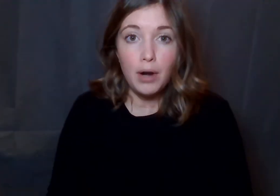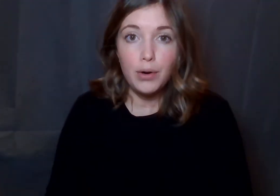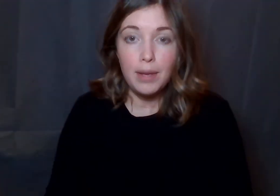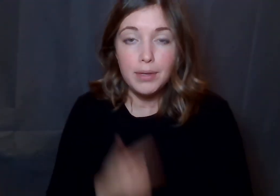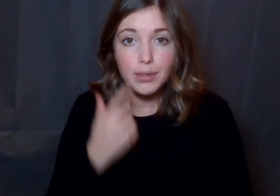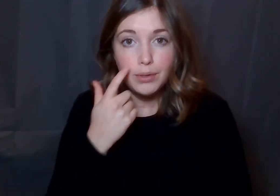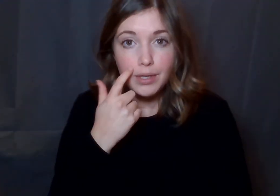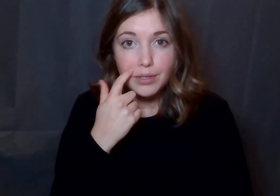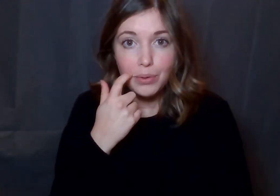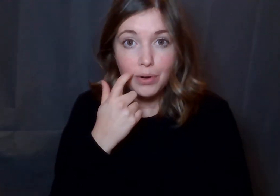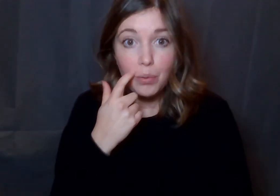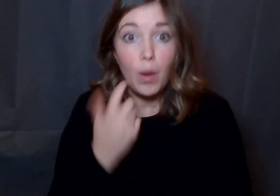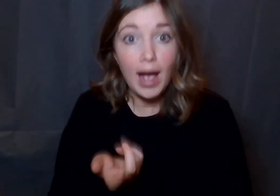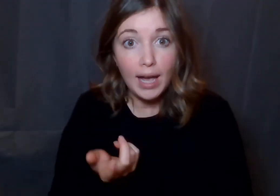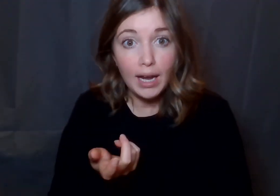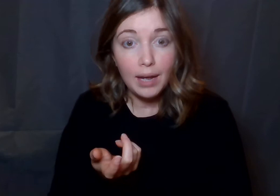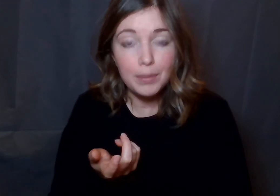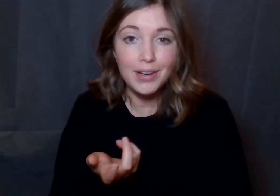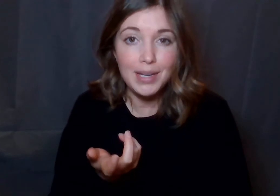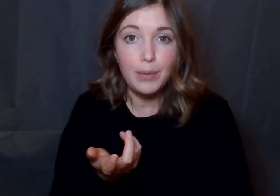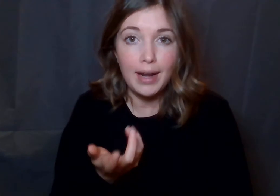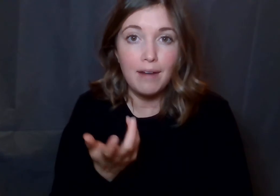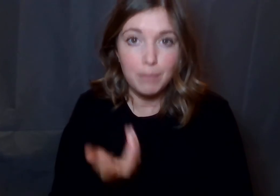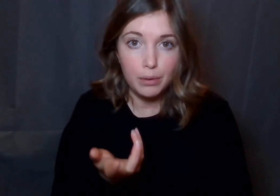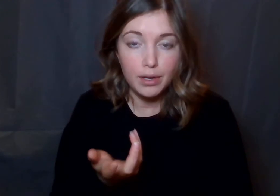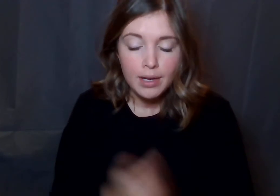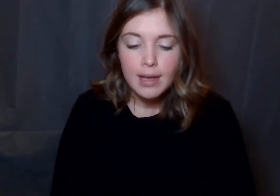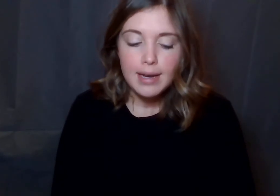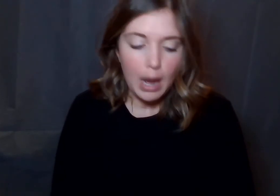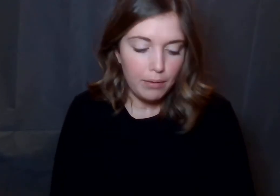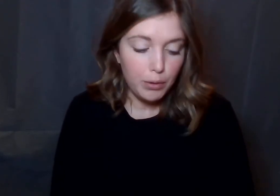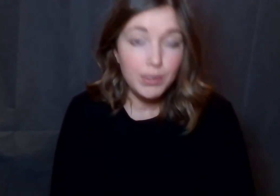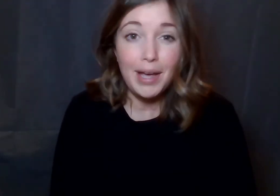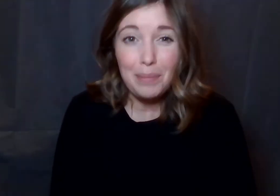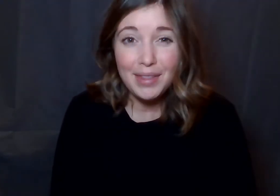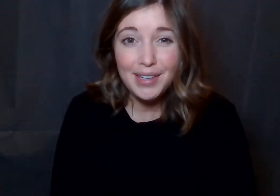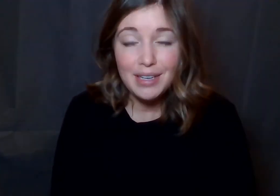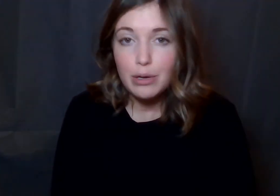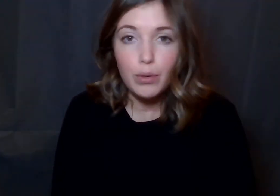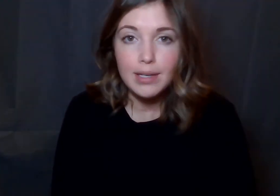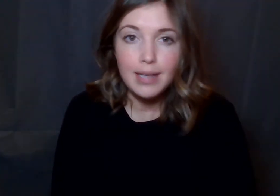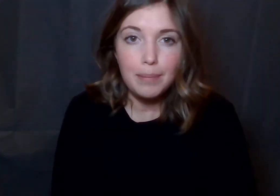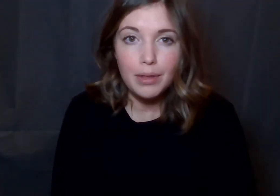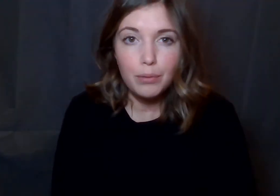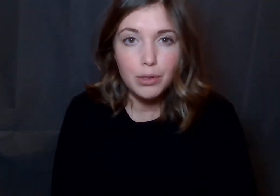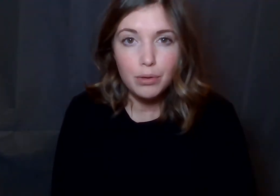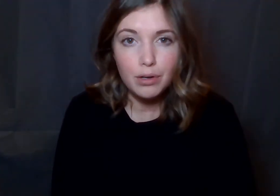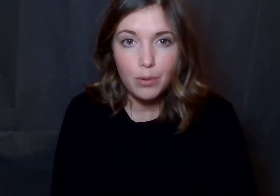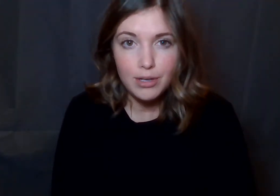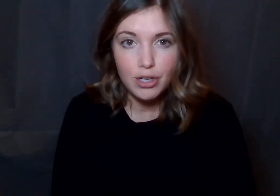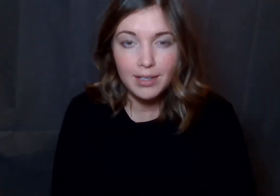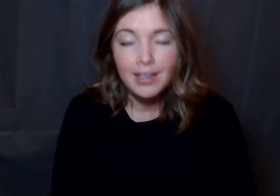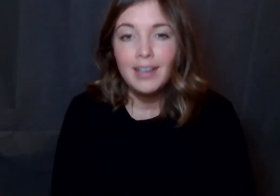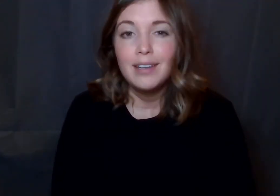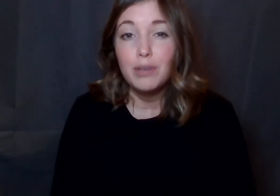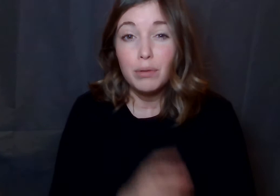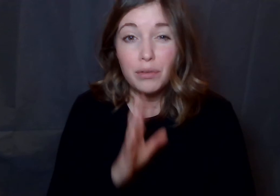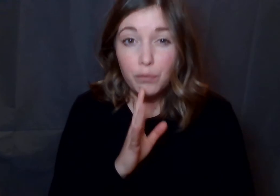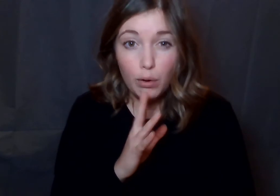tomorrow I must go to the store. Why? Because I ran out of milk. Now, if you were typing this, you wouldn't type the rhetorical question. If you were